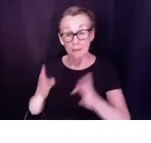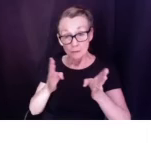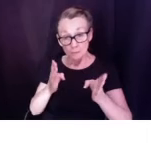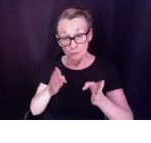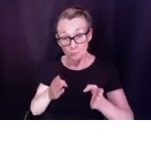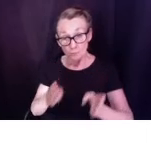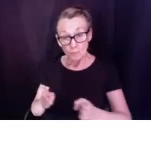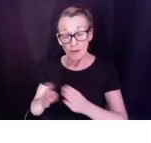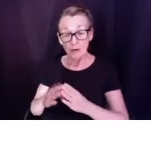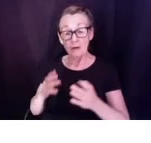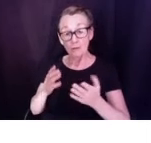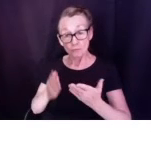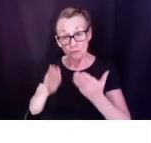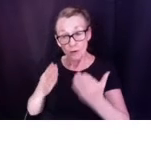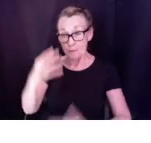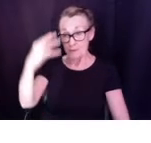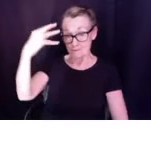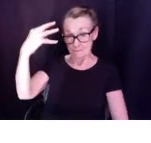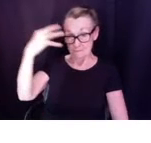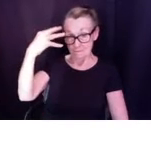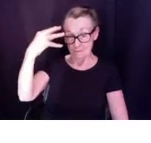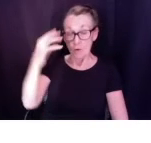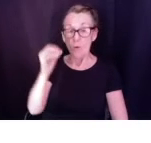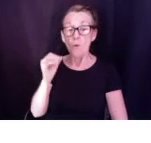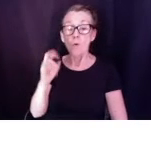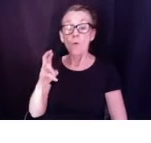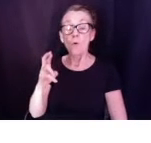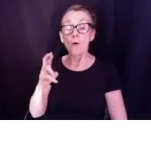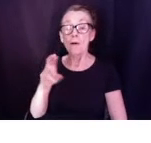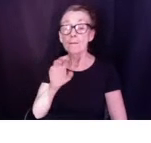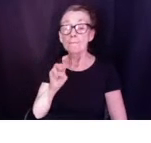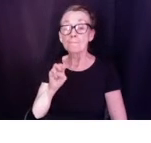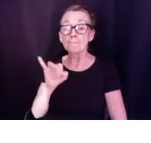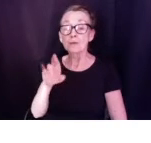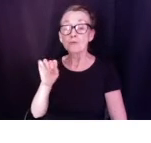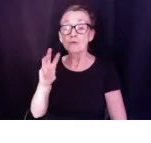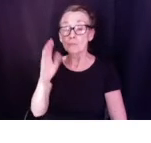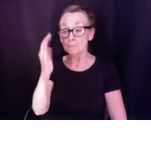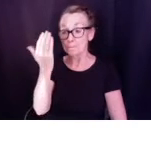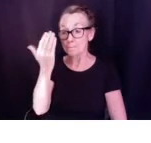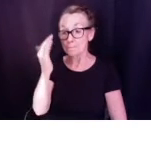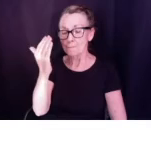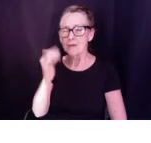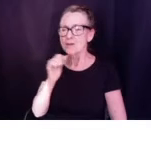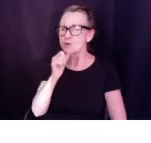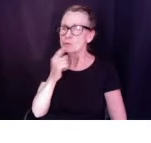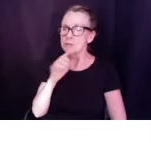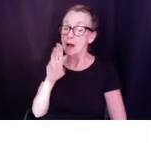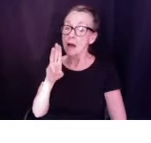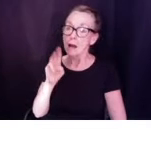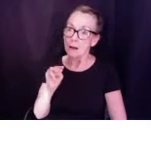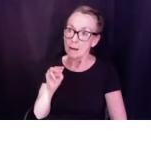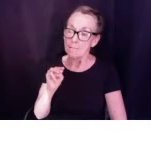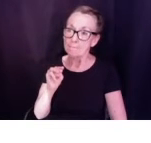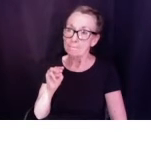video camera or mirror and try to not use a lot of ums, likes, and your